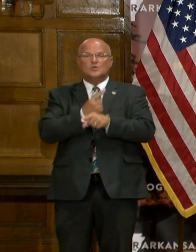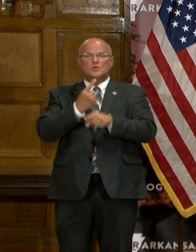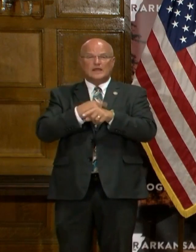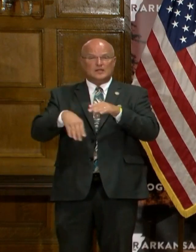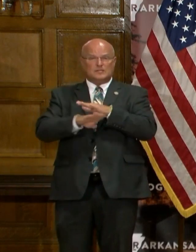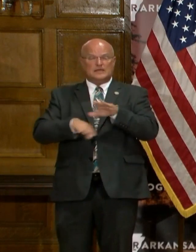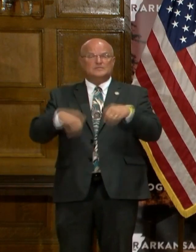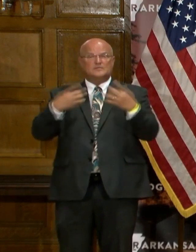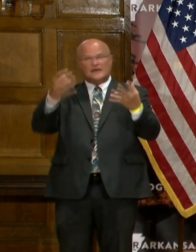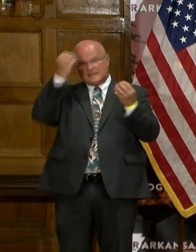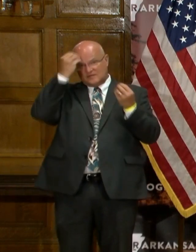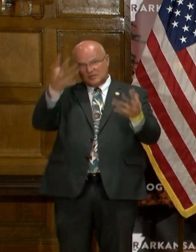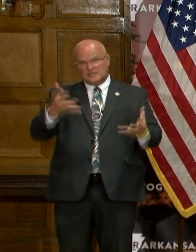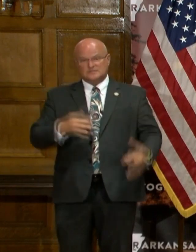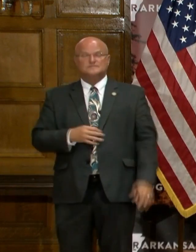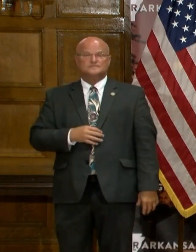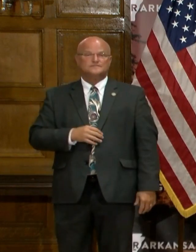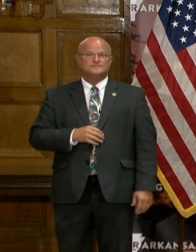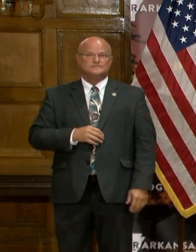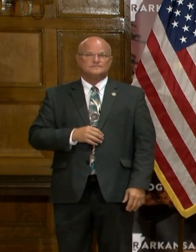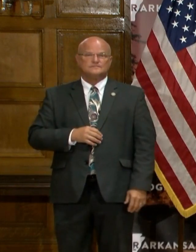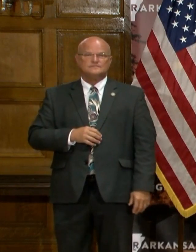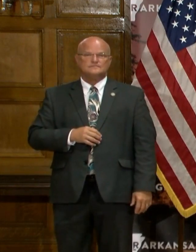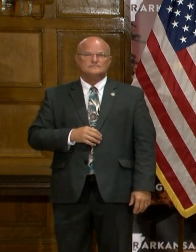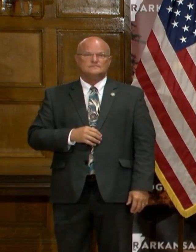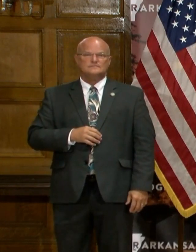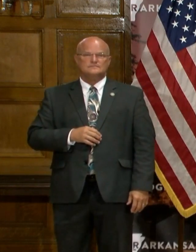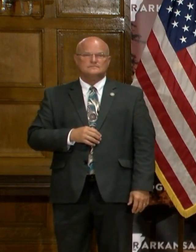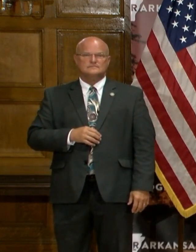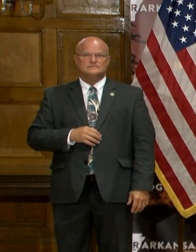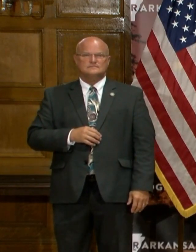that we provide that information.